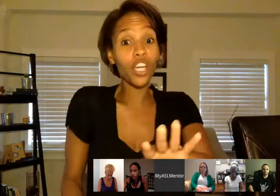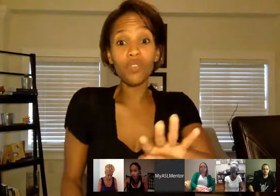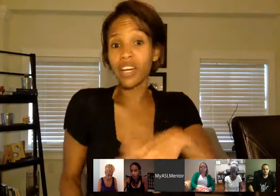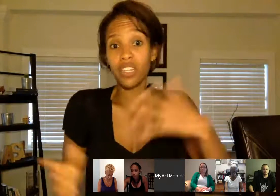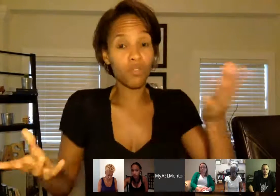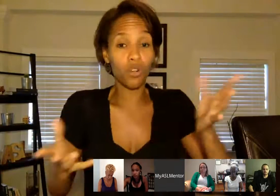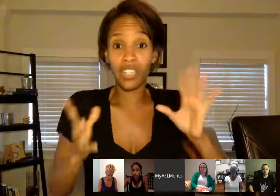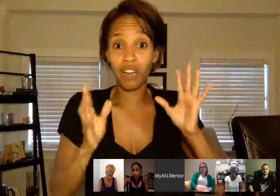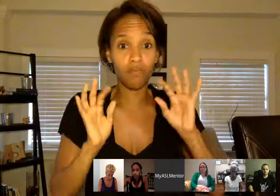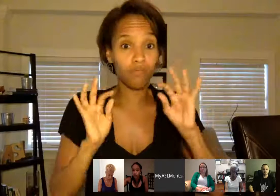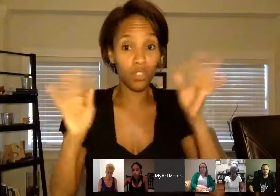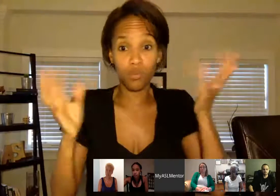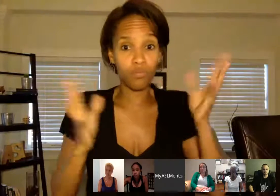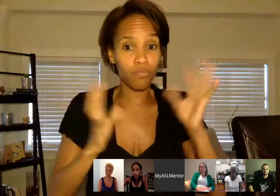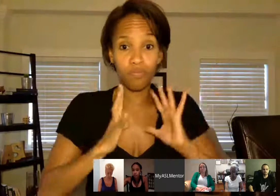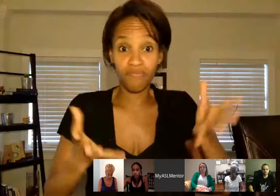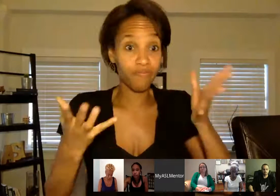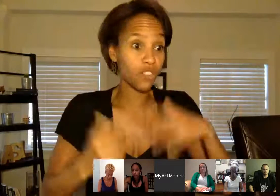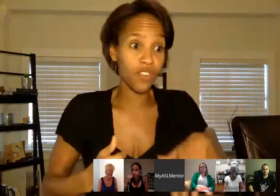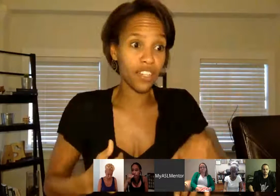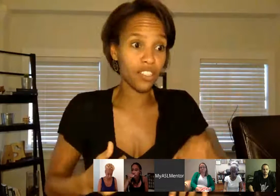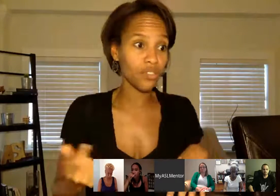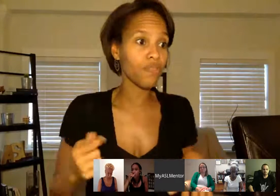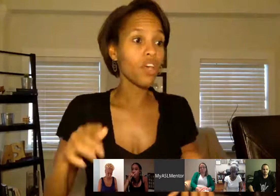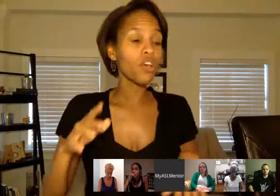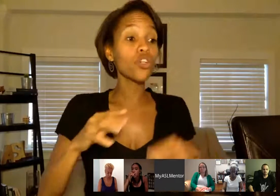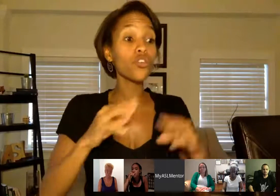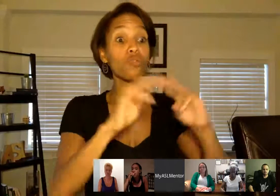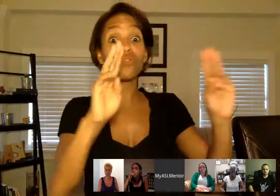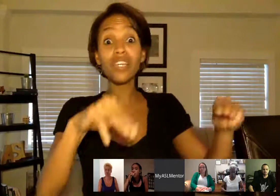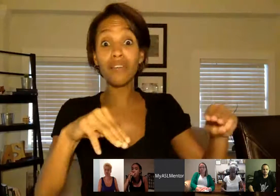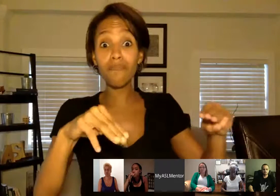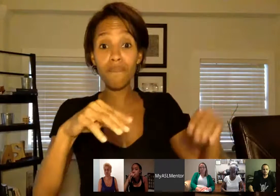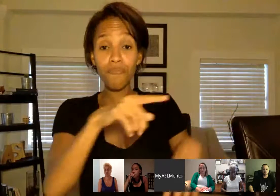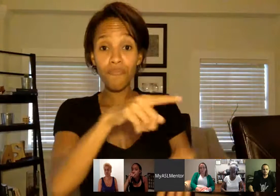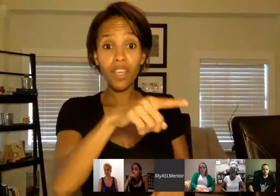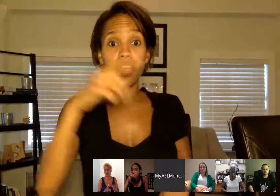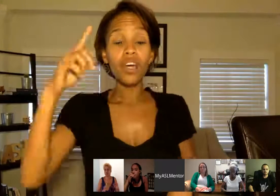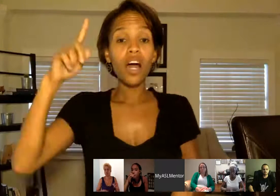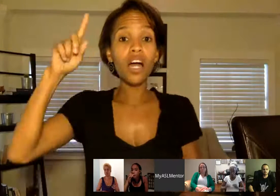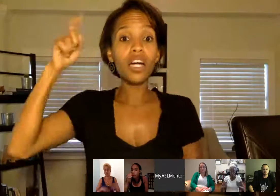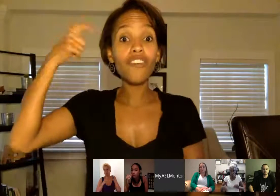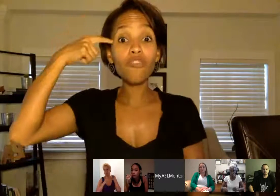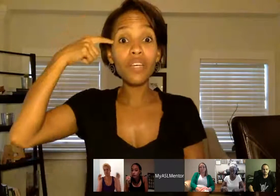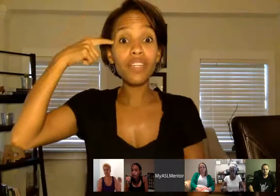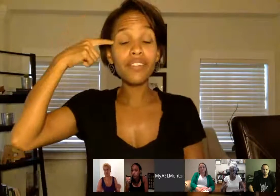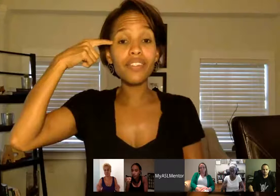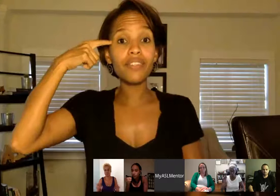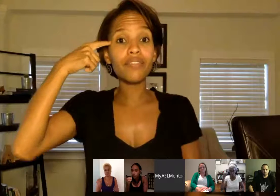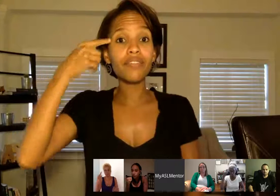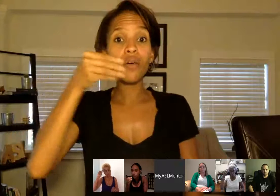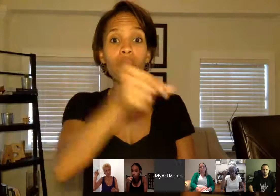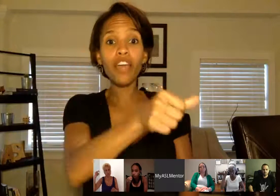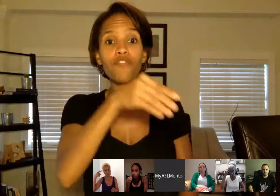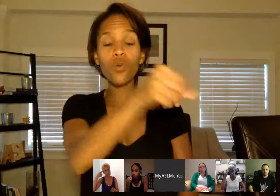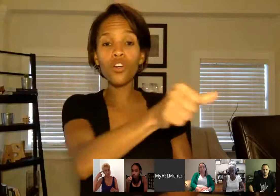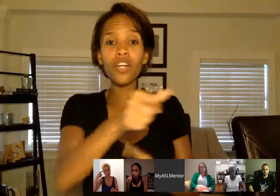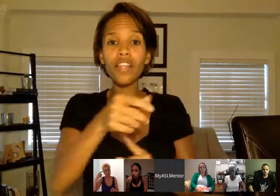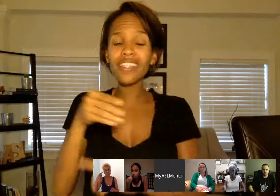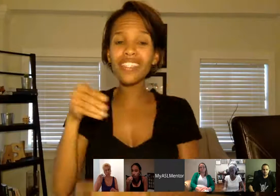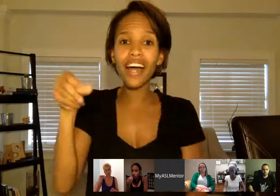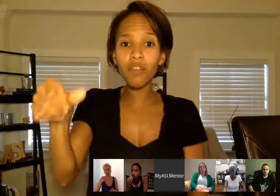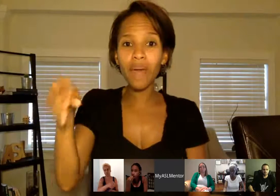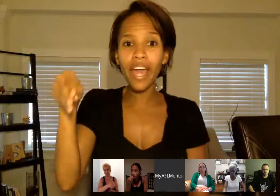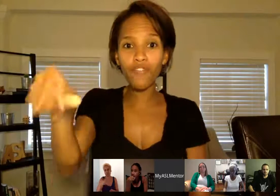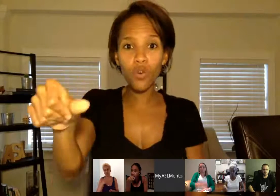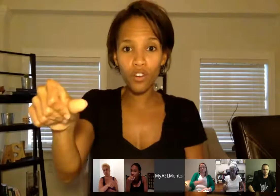the way you signed it worked out was fine too. So the museum, government, pay for,